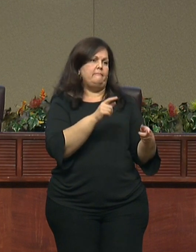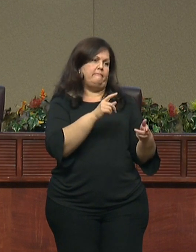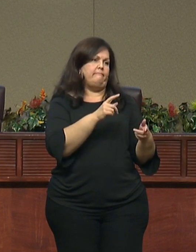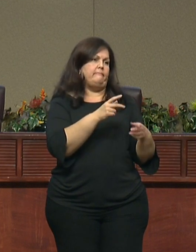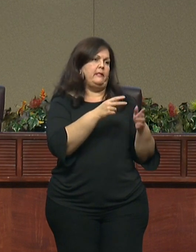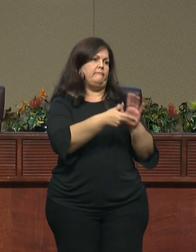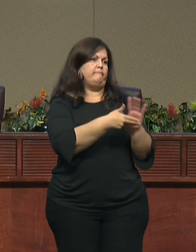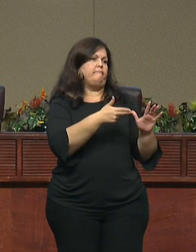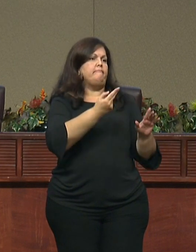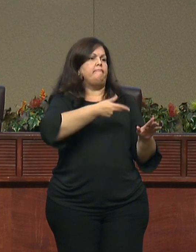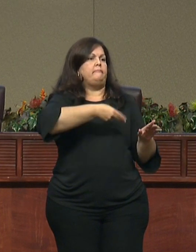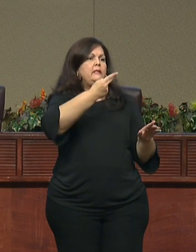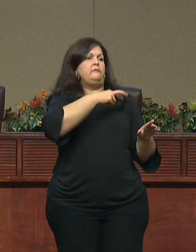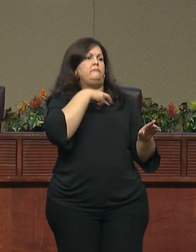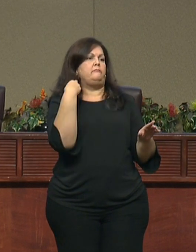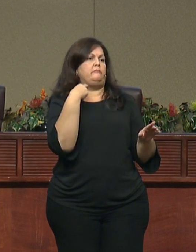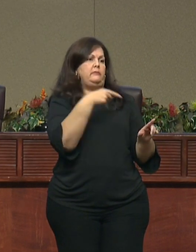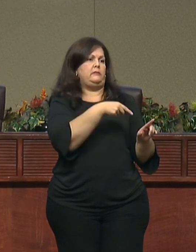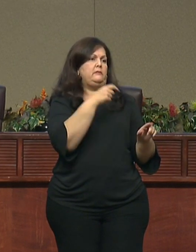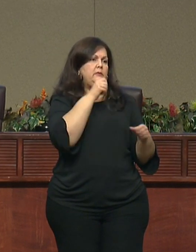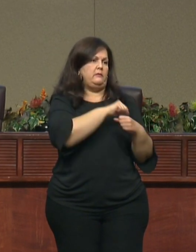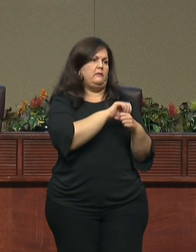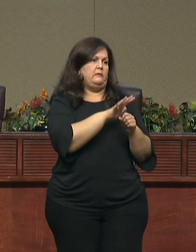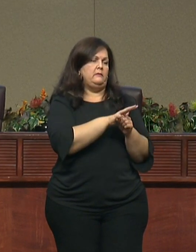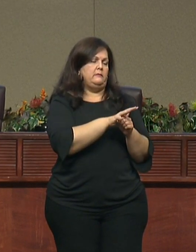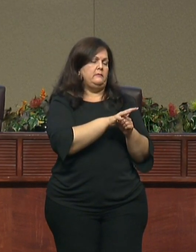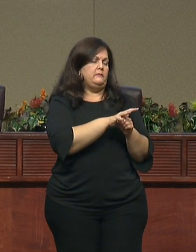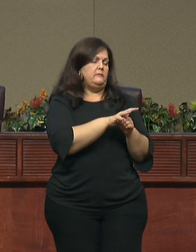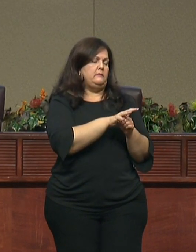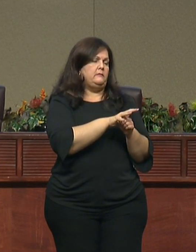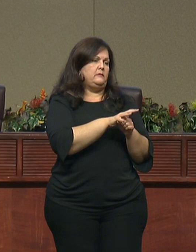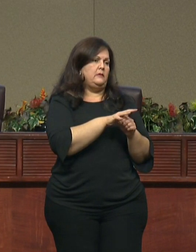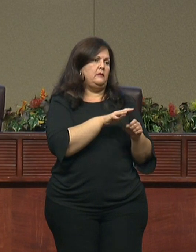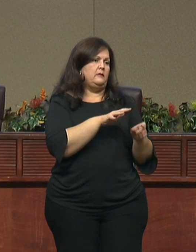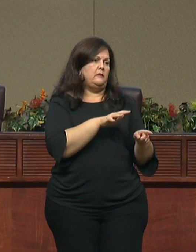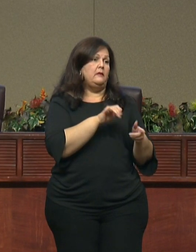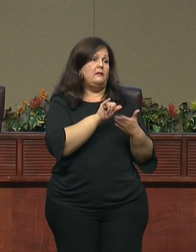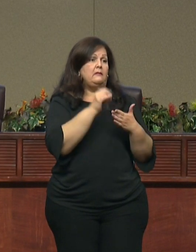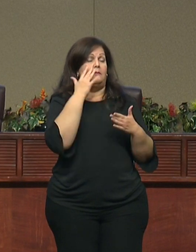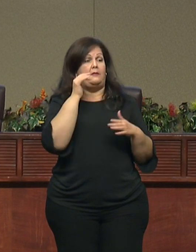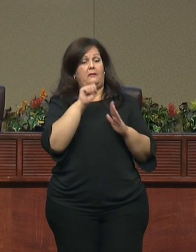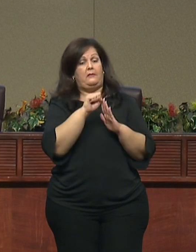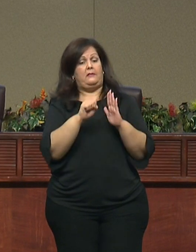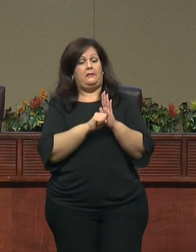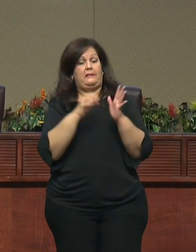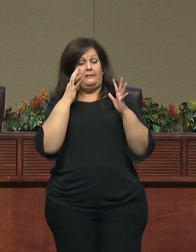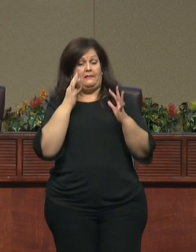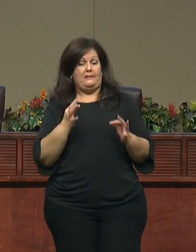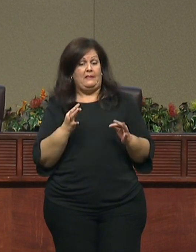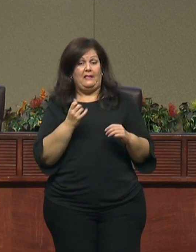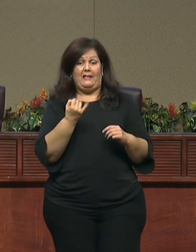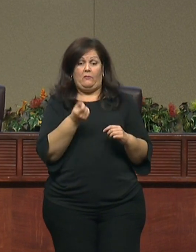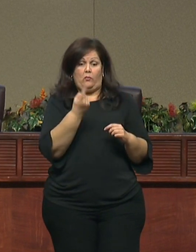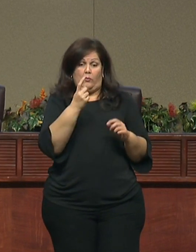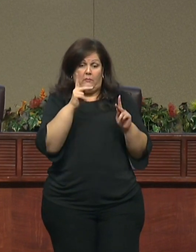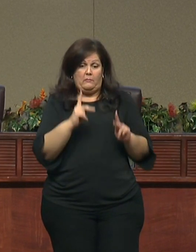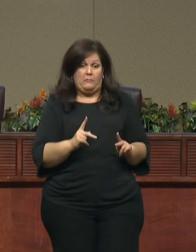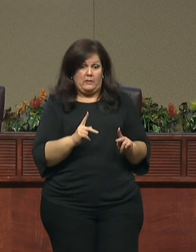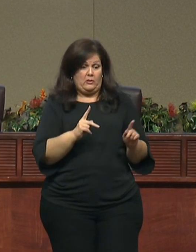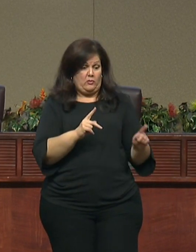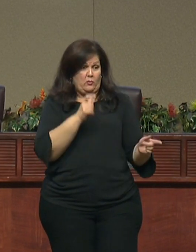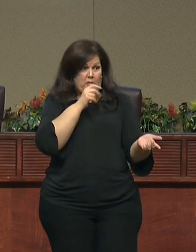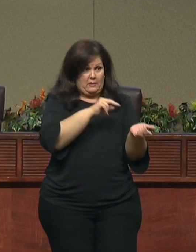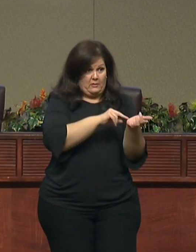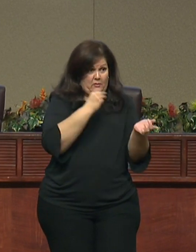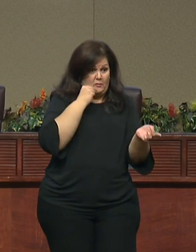risk with regard to COVID-19. So that's why the state decided that even one case in an assisted